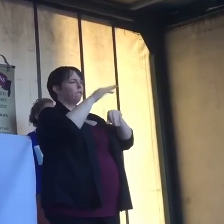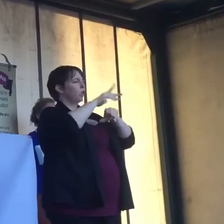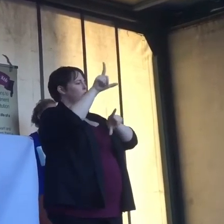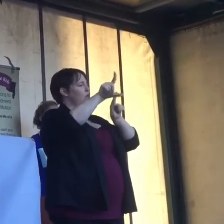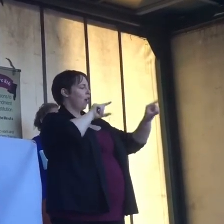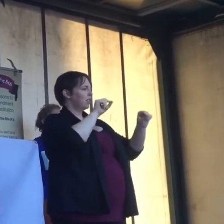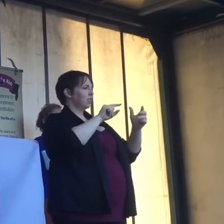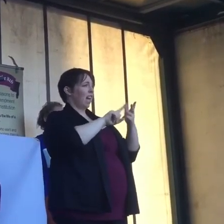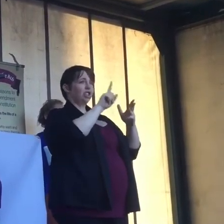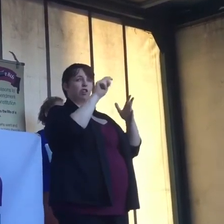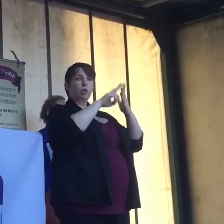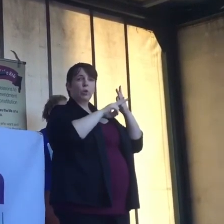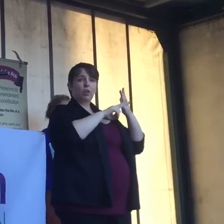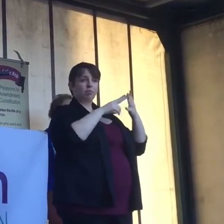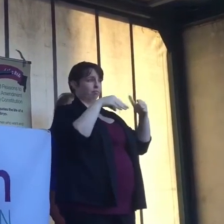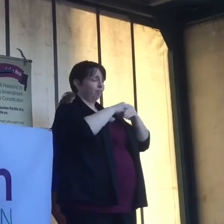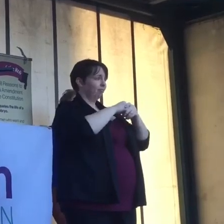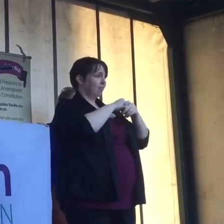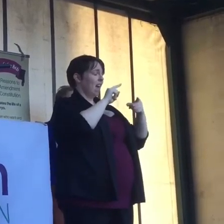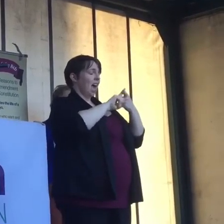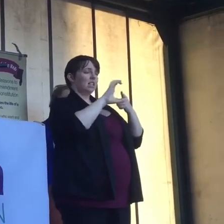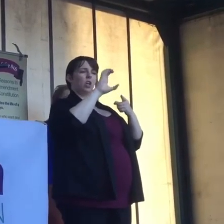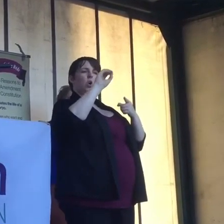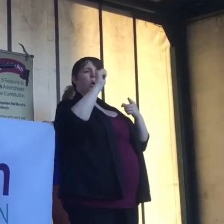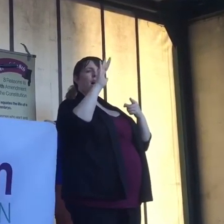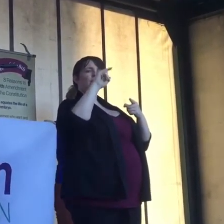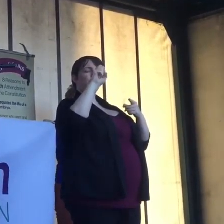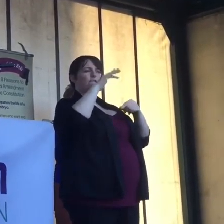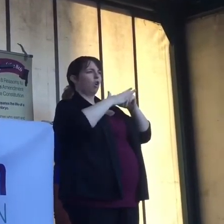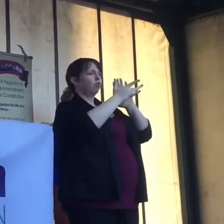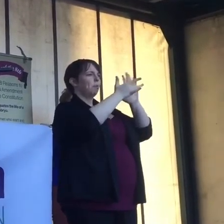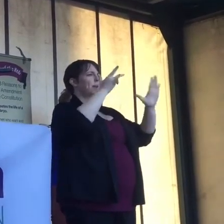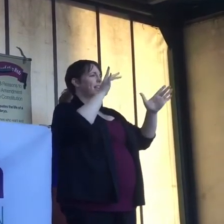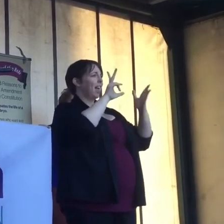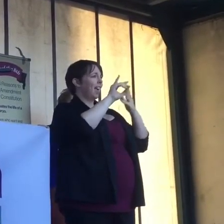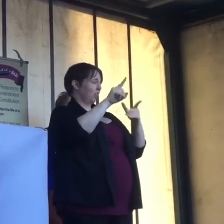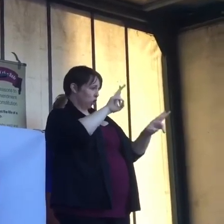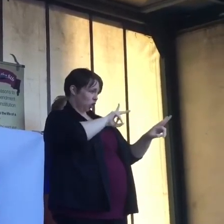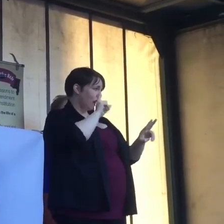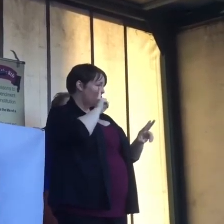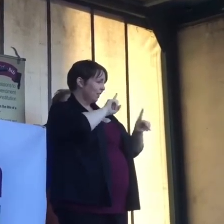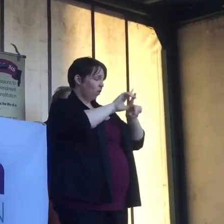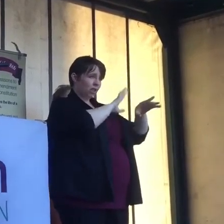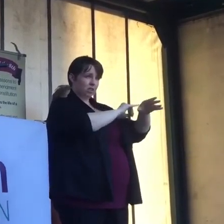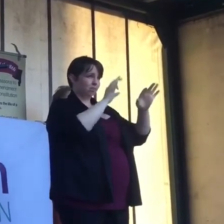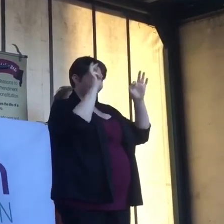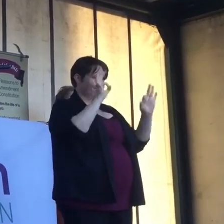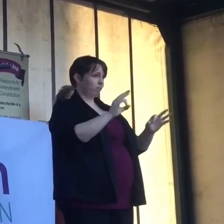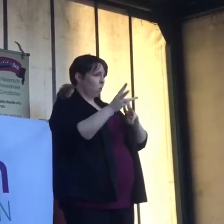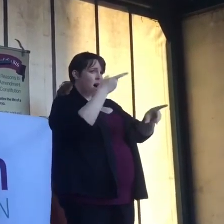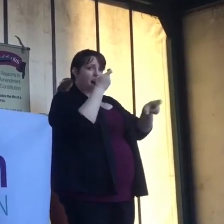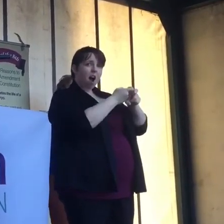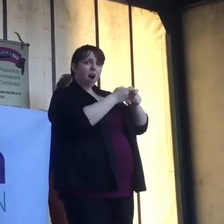campaign to repeal the Eighth, and the coalition to repeal the Eighth. Check all these organisations out. They're all happening, they're all working really hard towards this